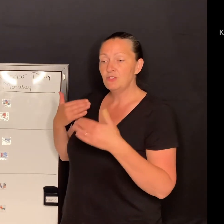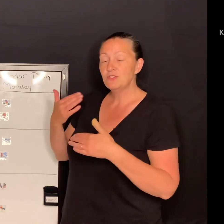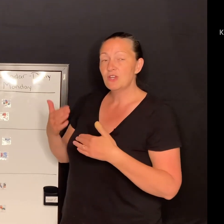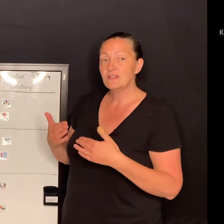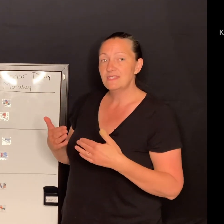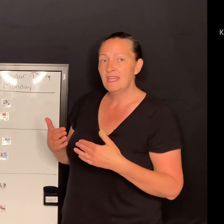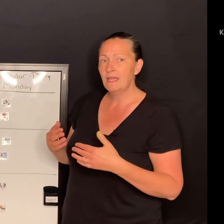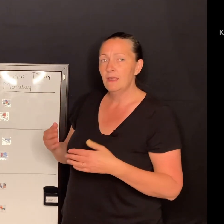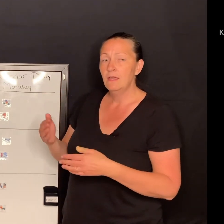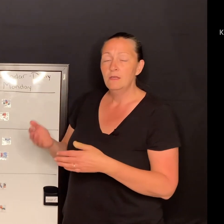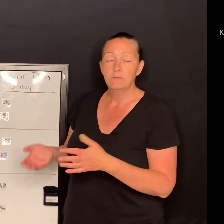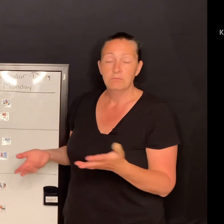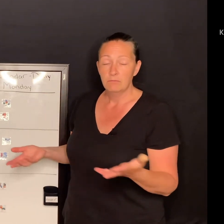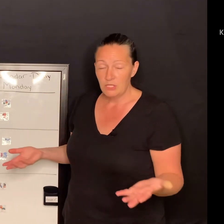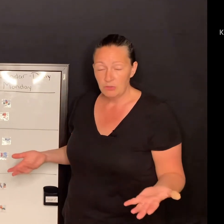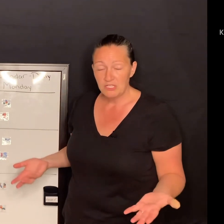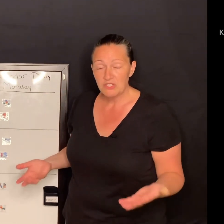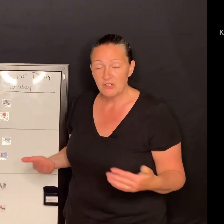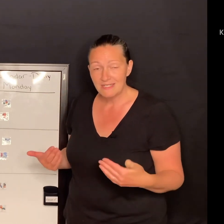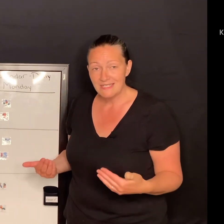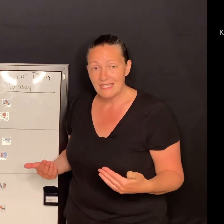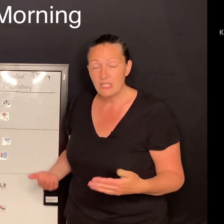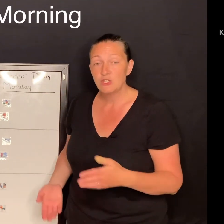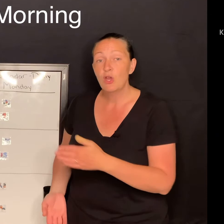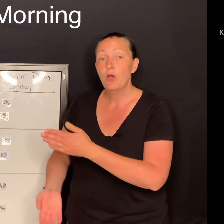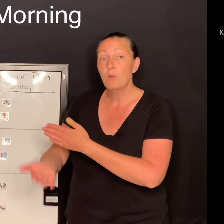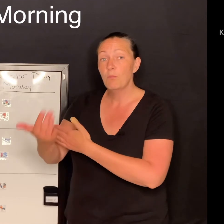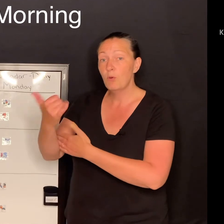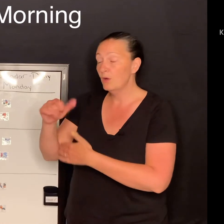start seeing, and you can start to teach morning,